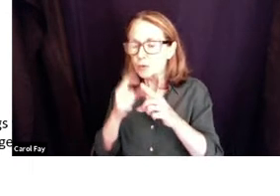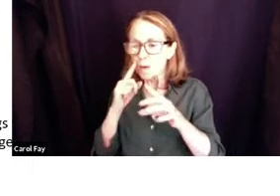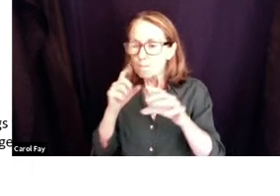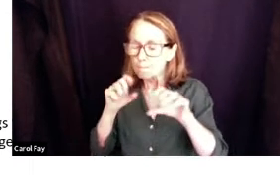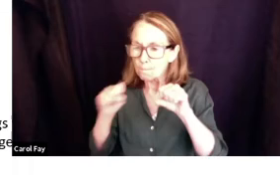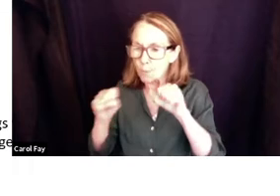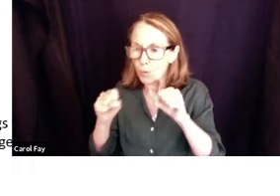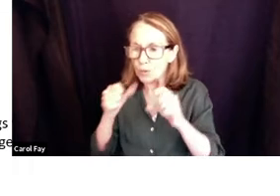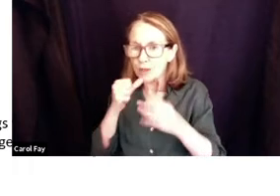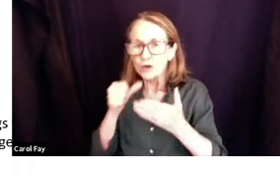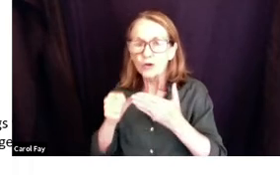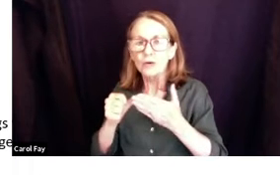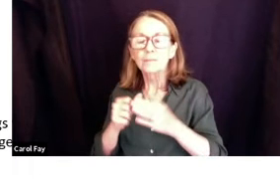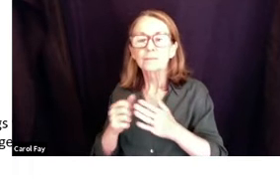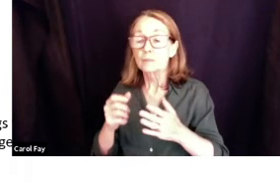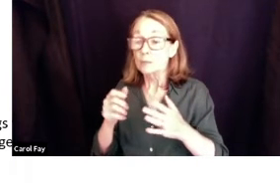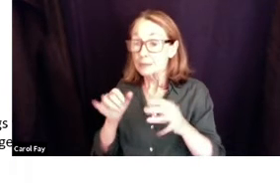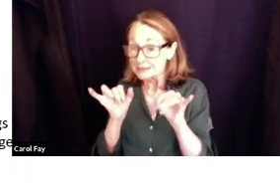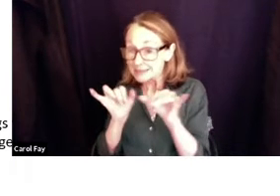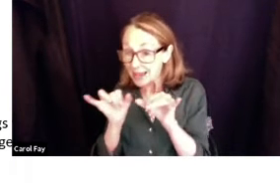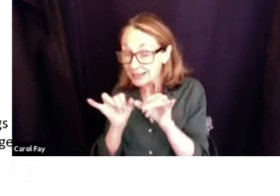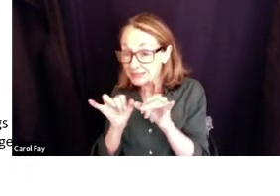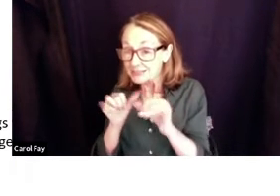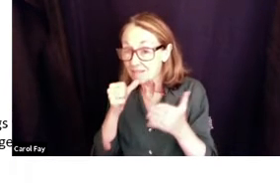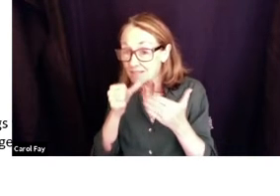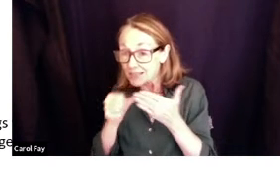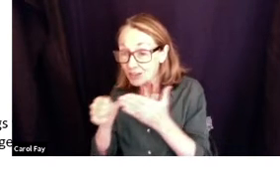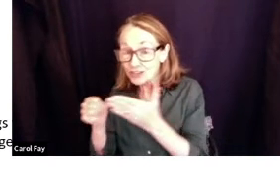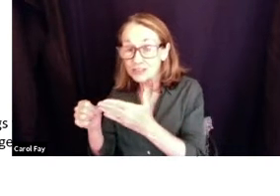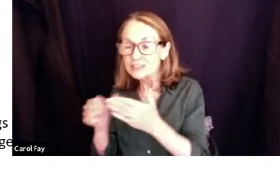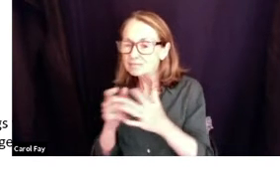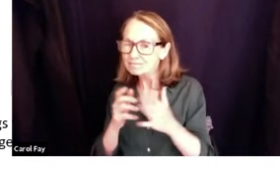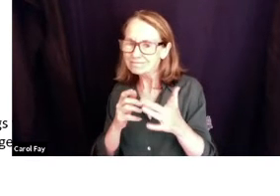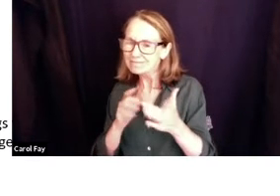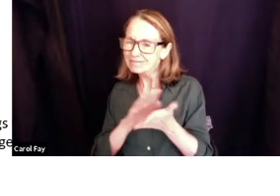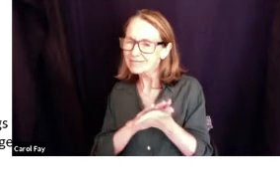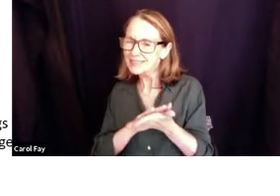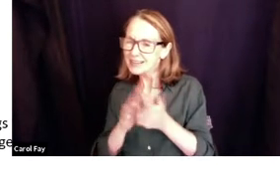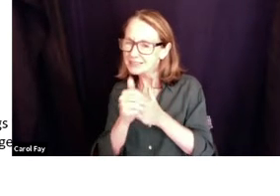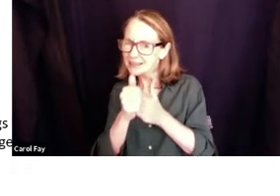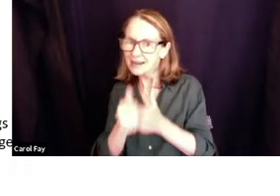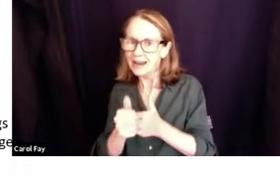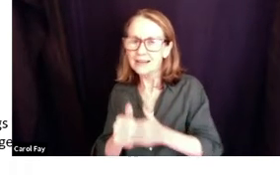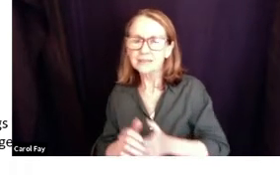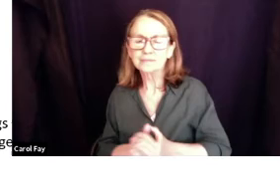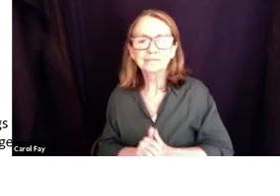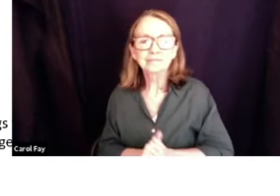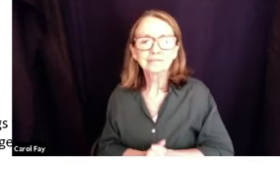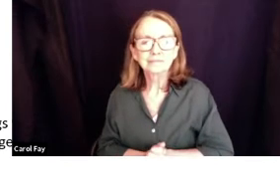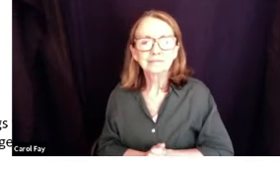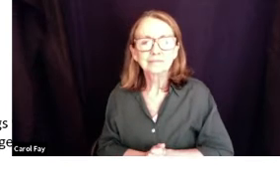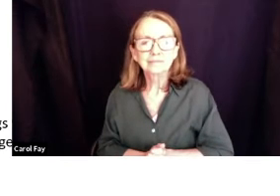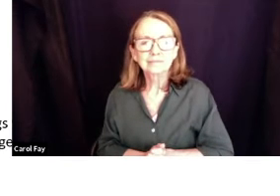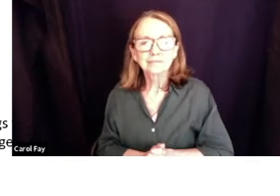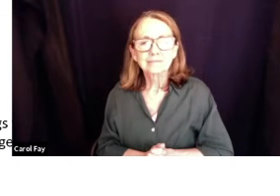here of when to bold and the font to use and the size, so it's easy for you just to, as a guide